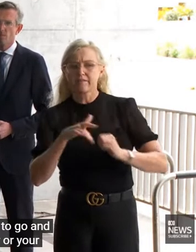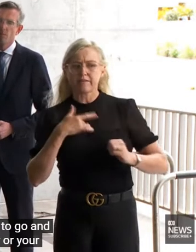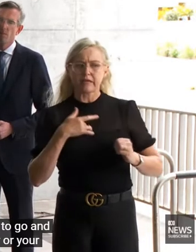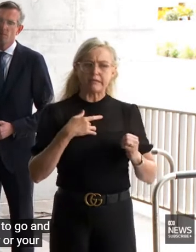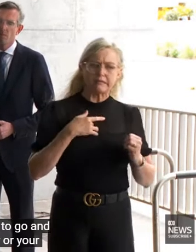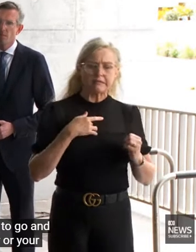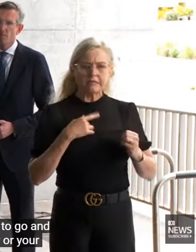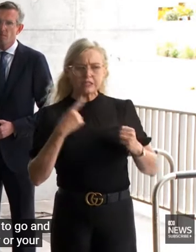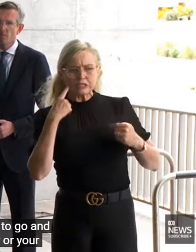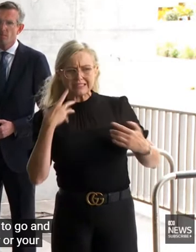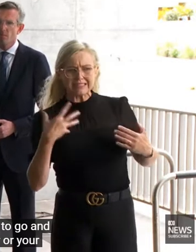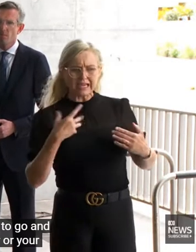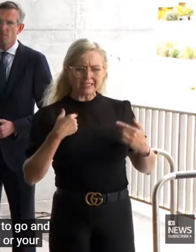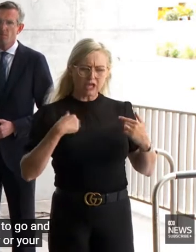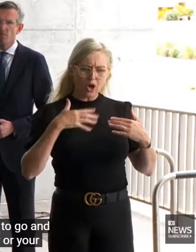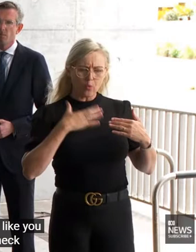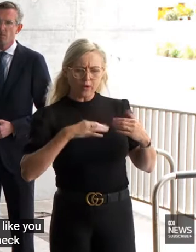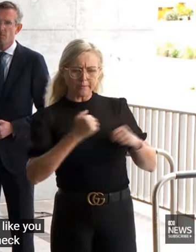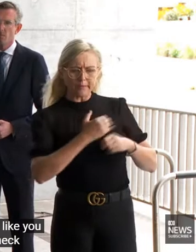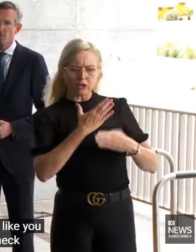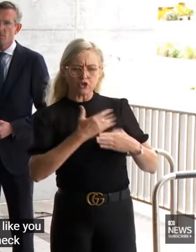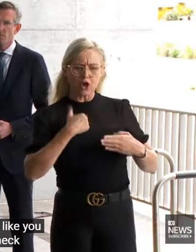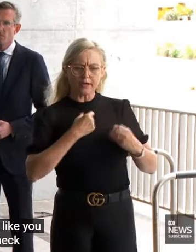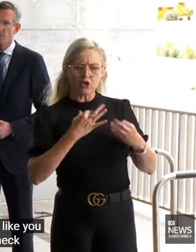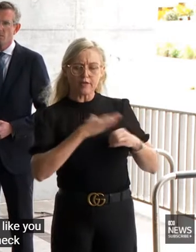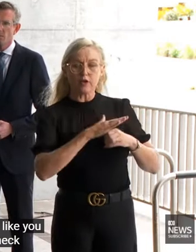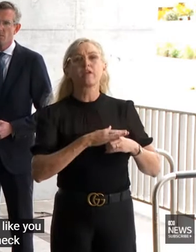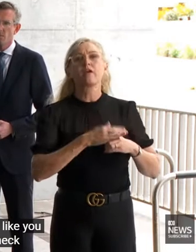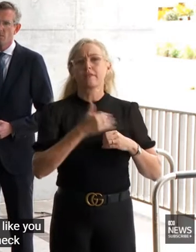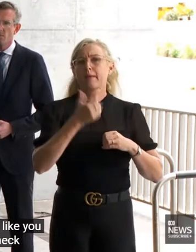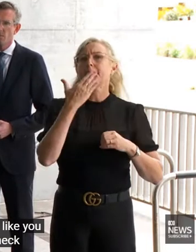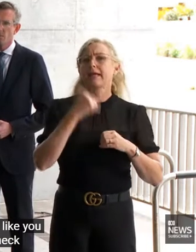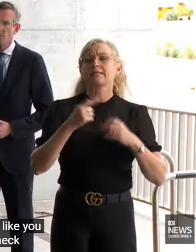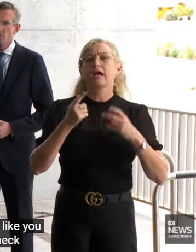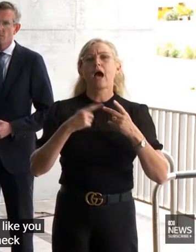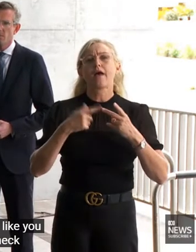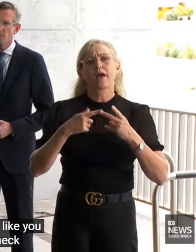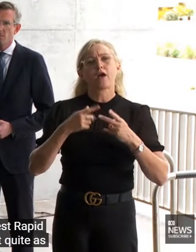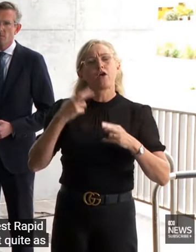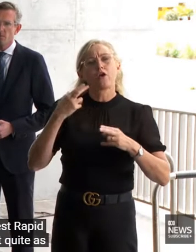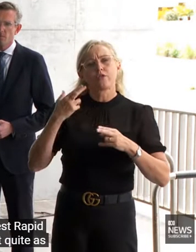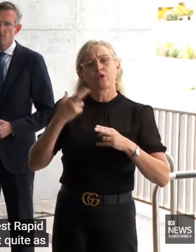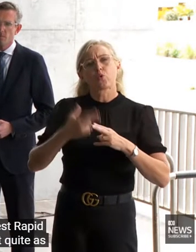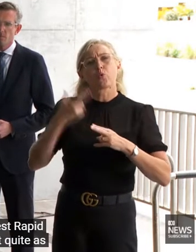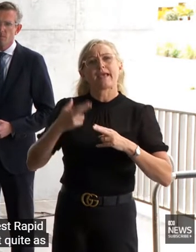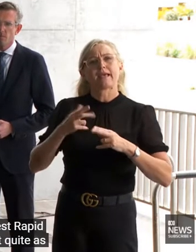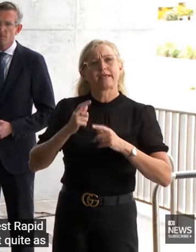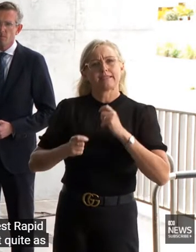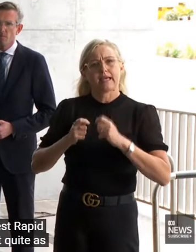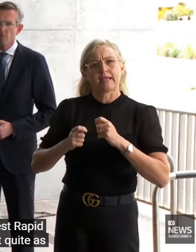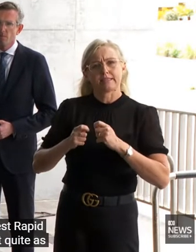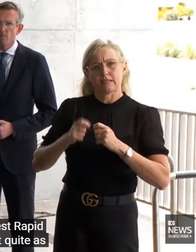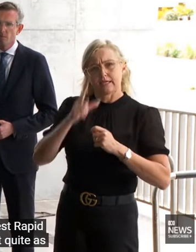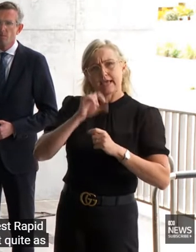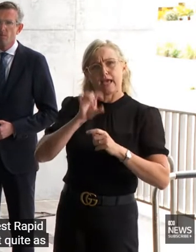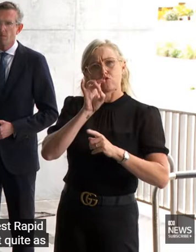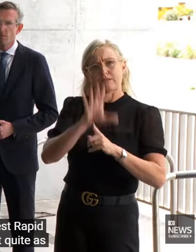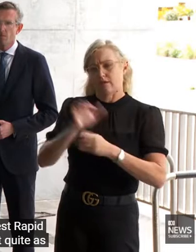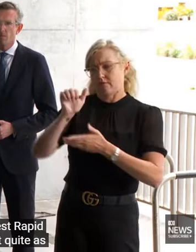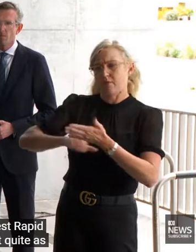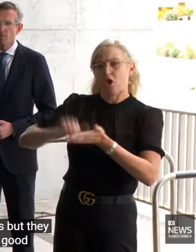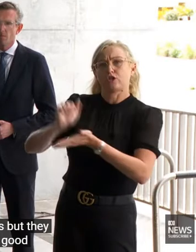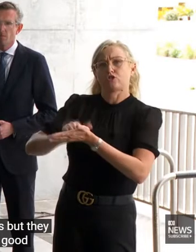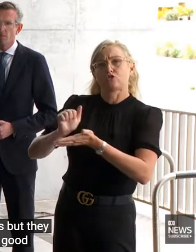checked, use a rapid antigen test. Rapid antigen testing is not quite as accurate as PCR